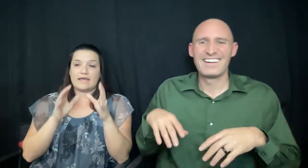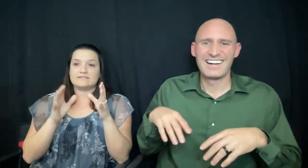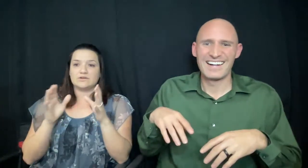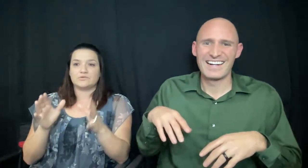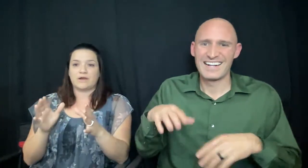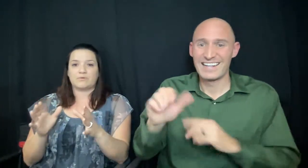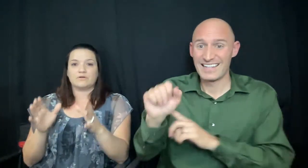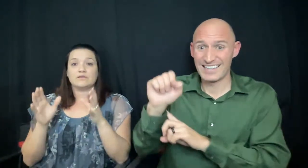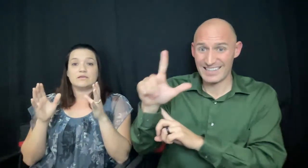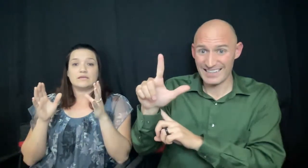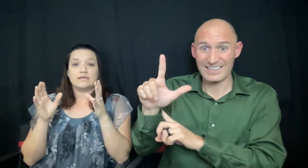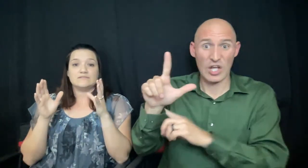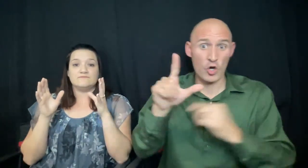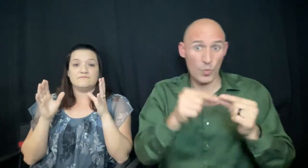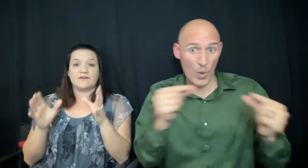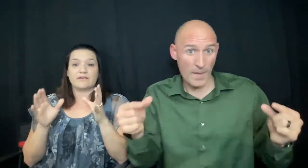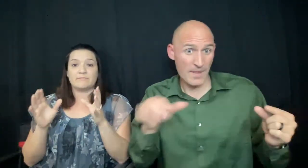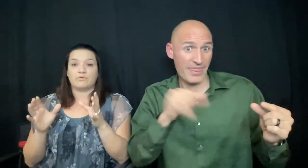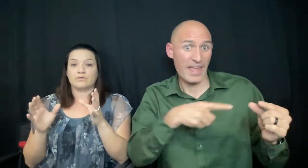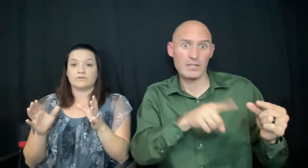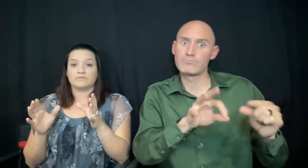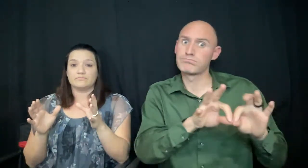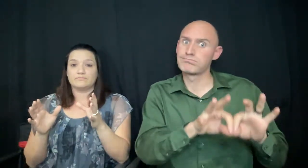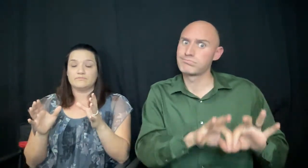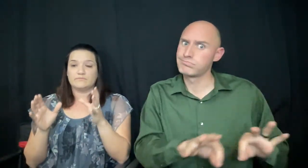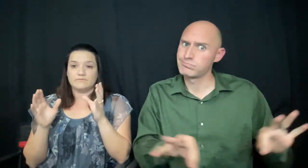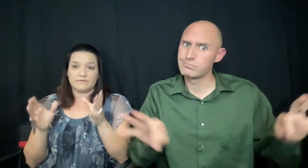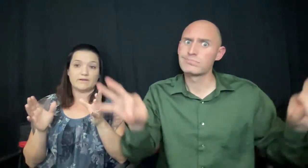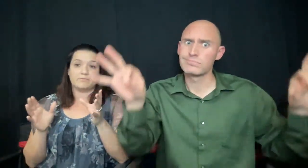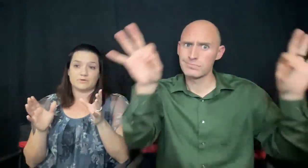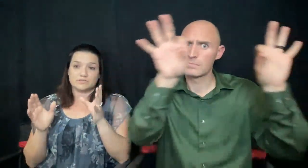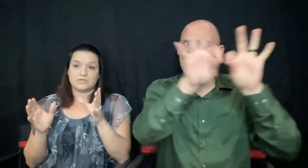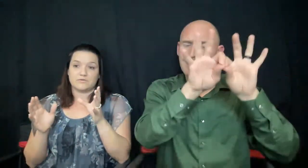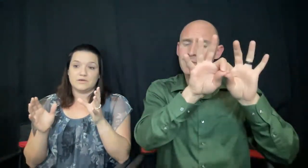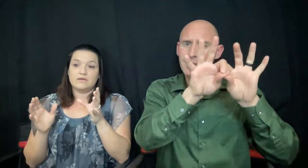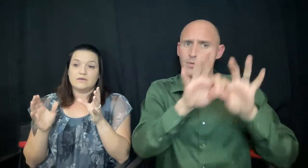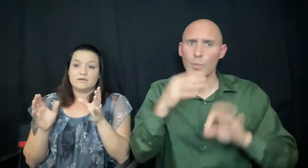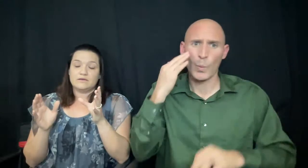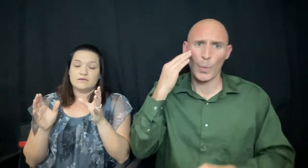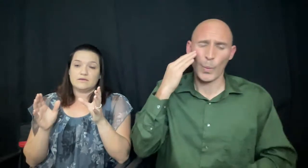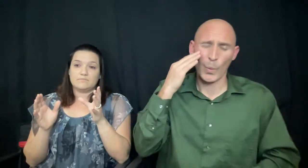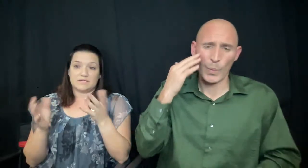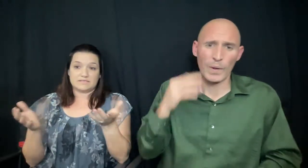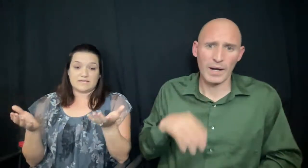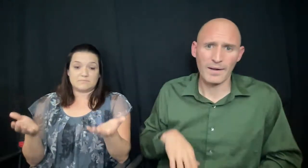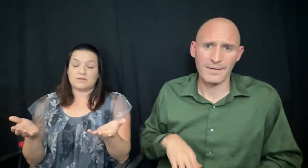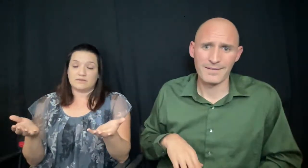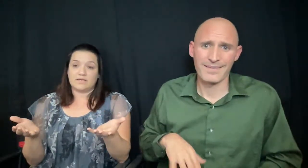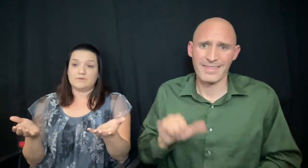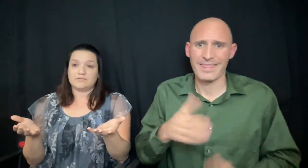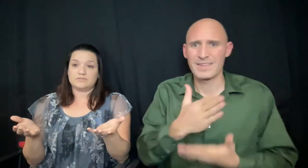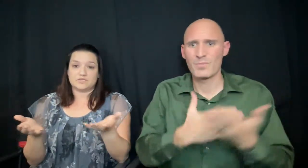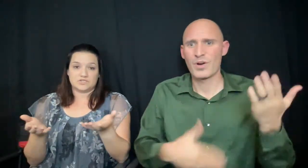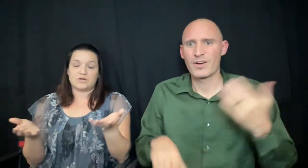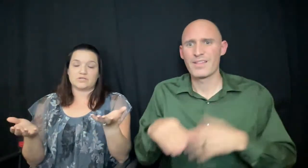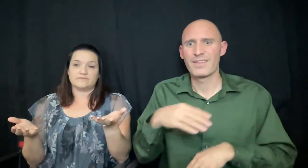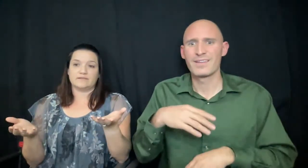ASL grammar is very important to know, because that's part of the language. That's the structure of the